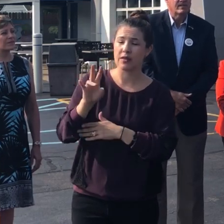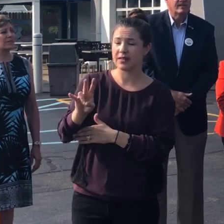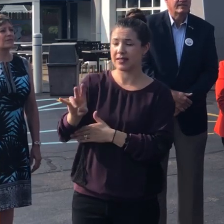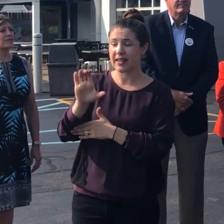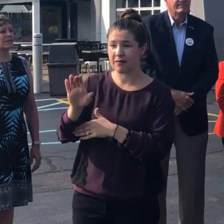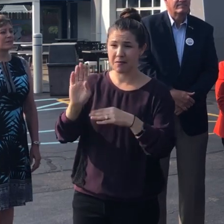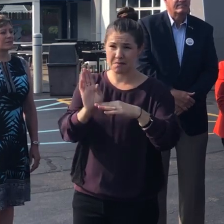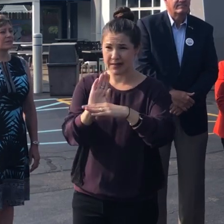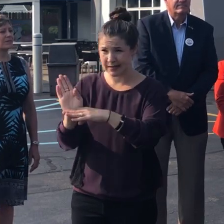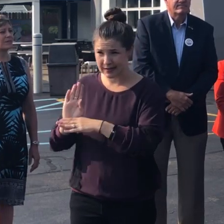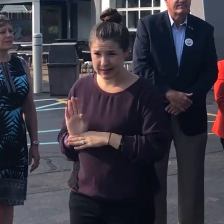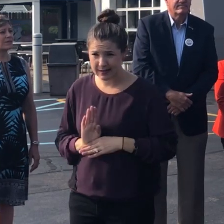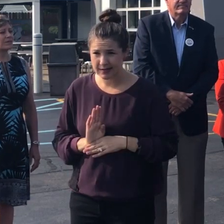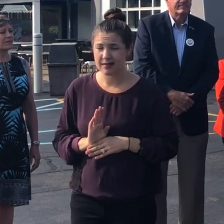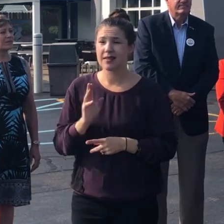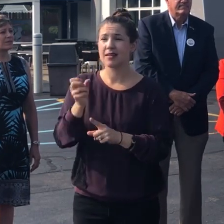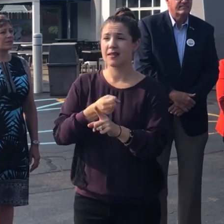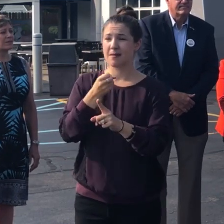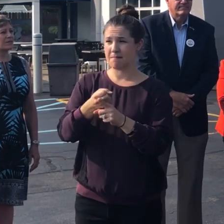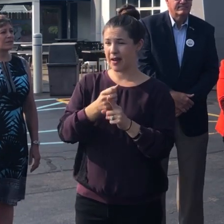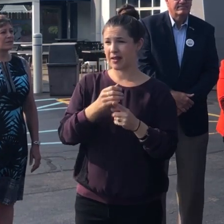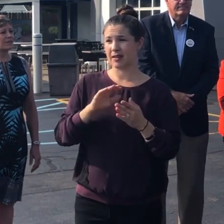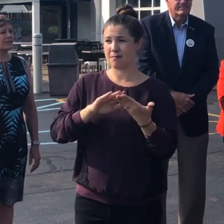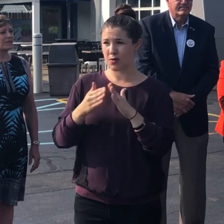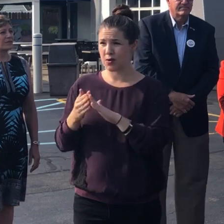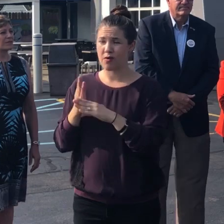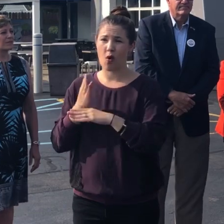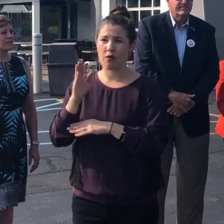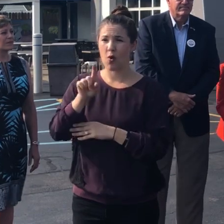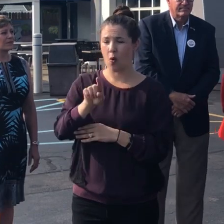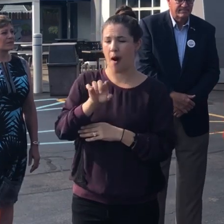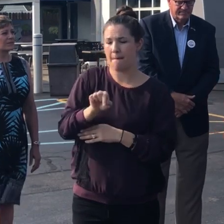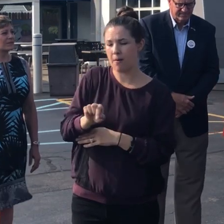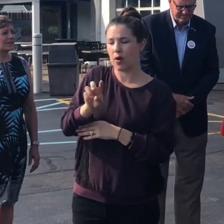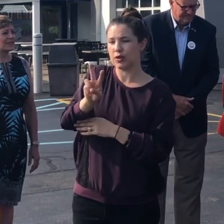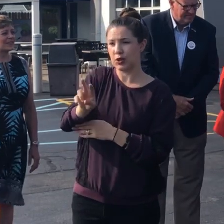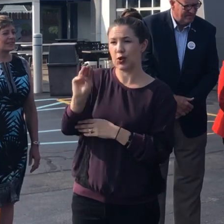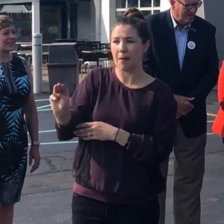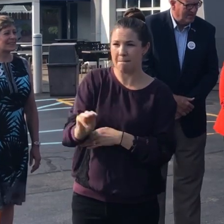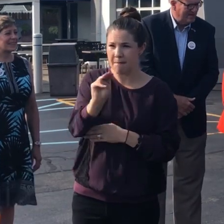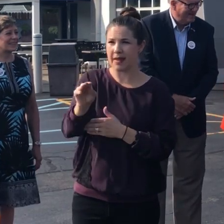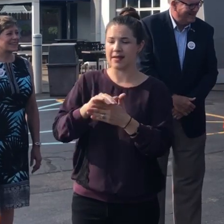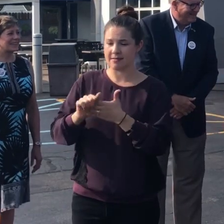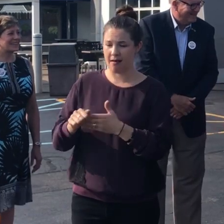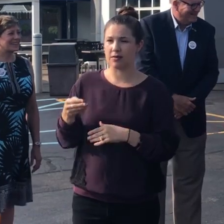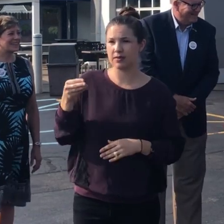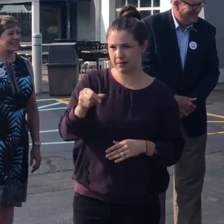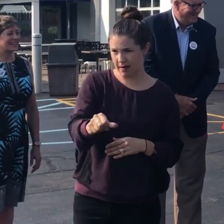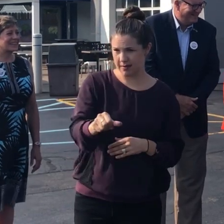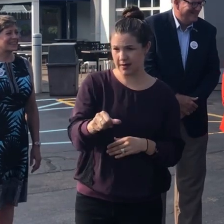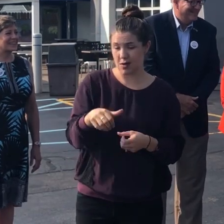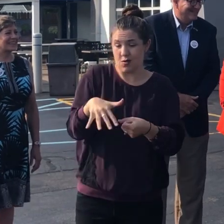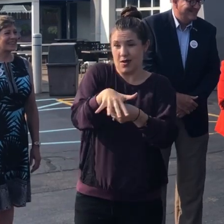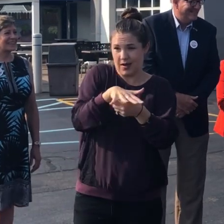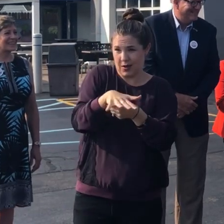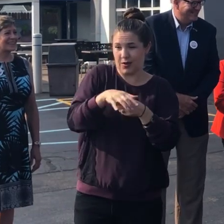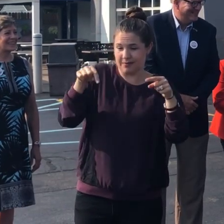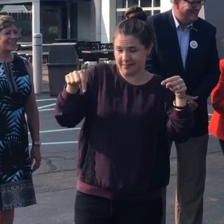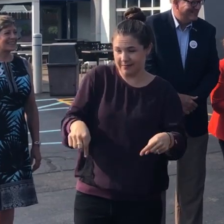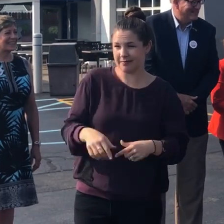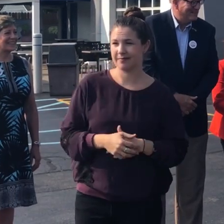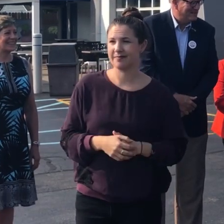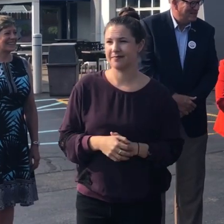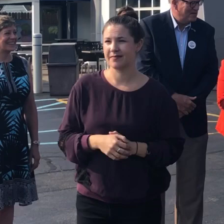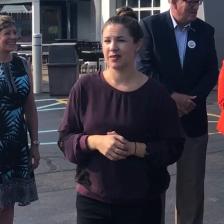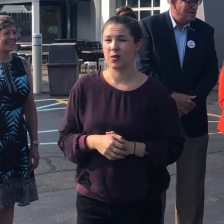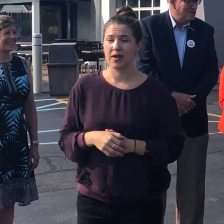merchants, impacted the community with over $1.2 million being spent in our area, which, as